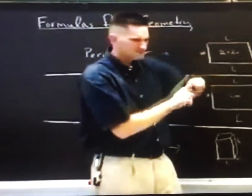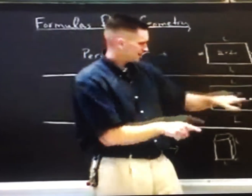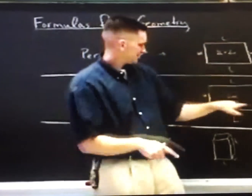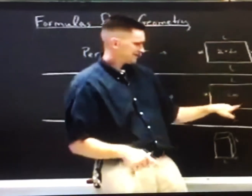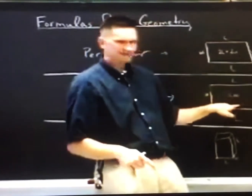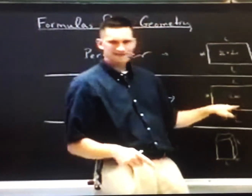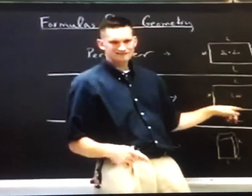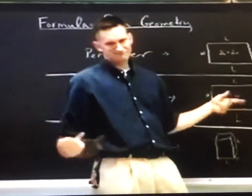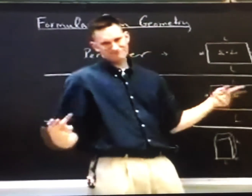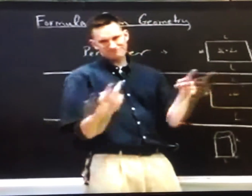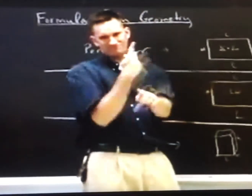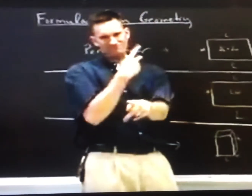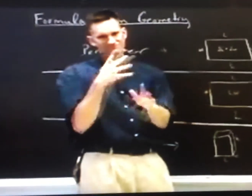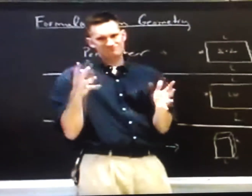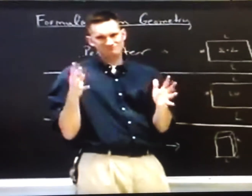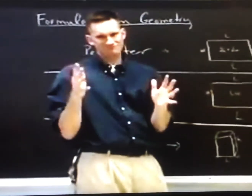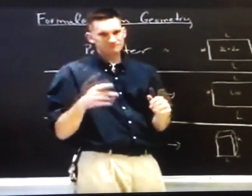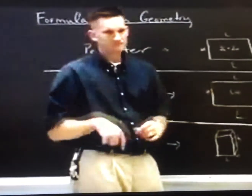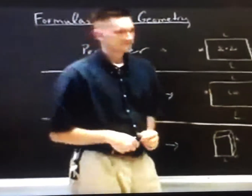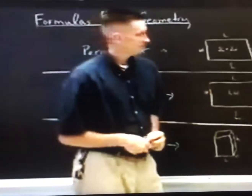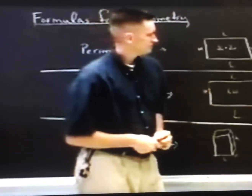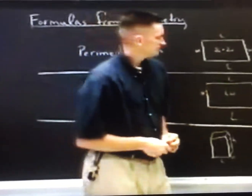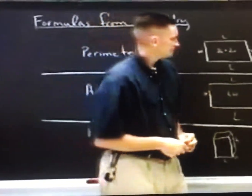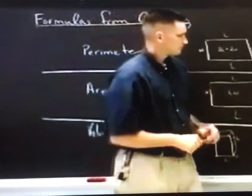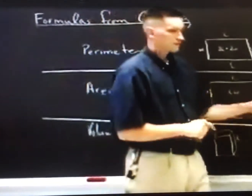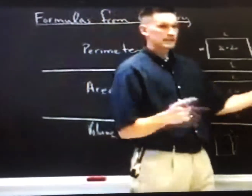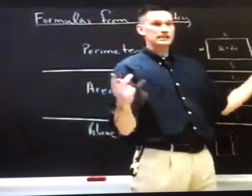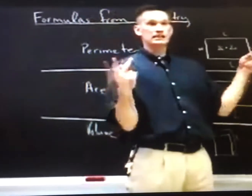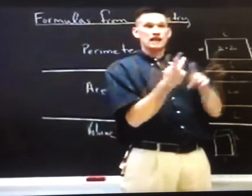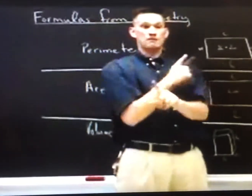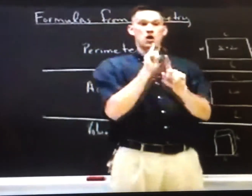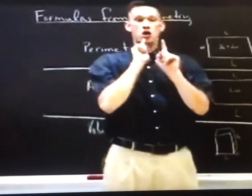So parameter we have three ways. But you can only multiply to find the area.